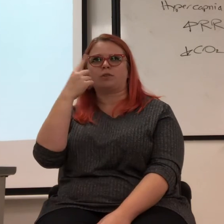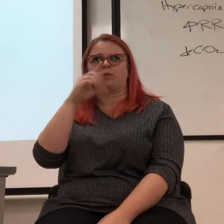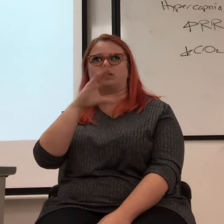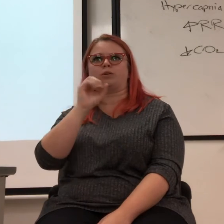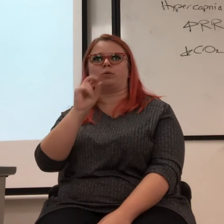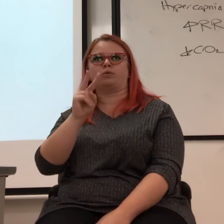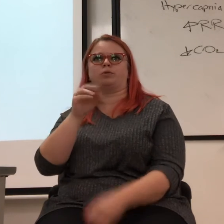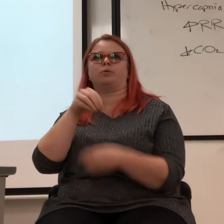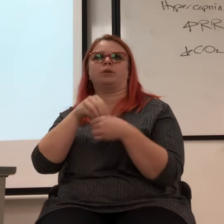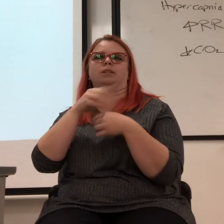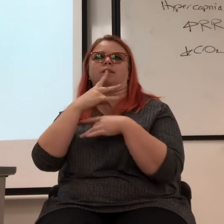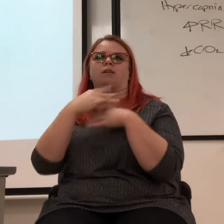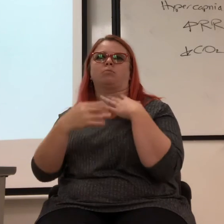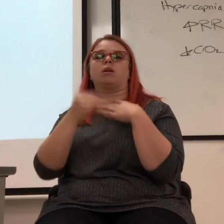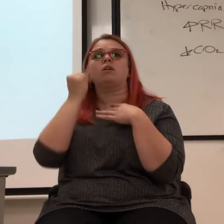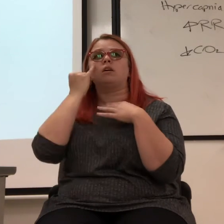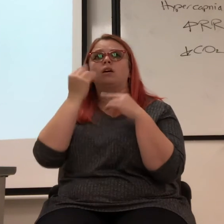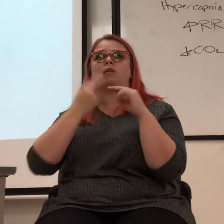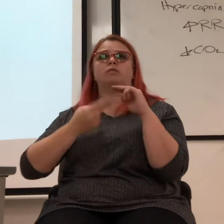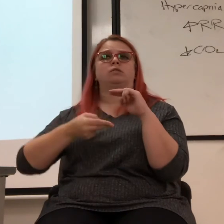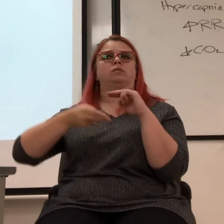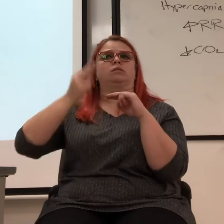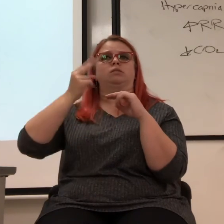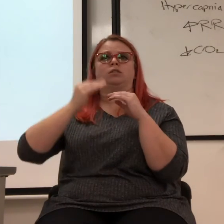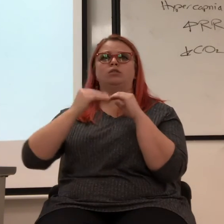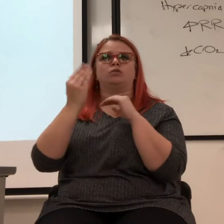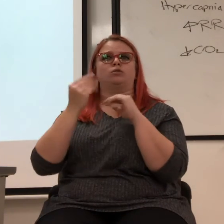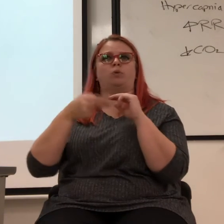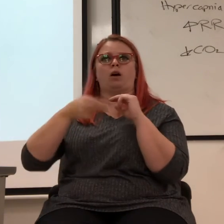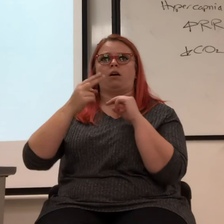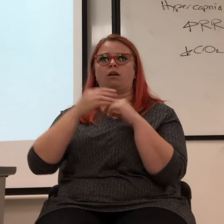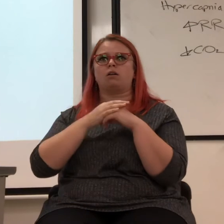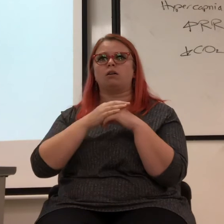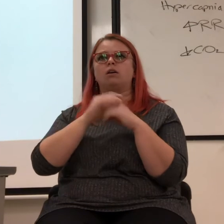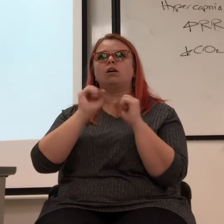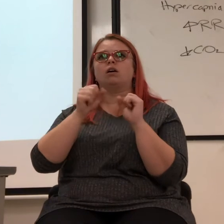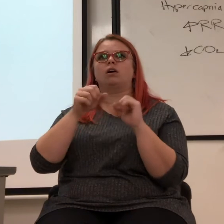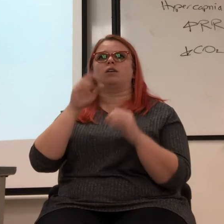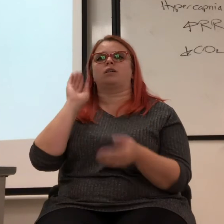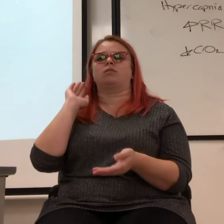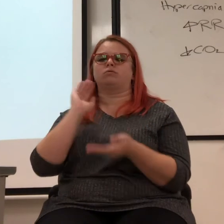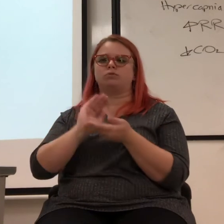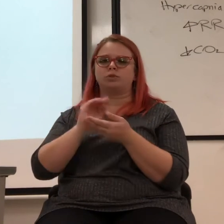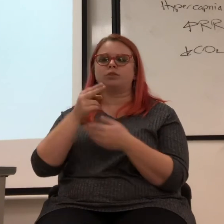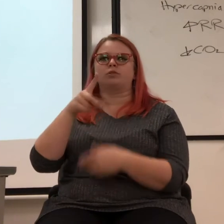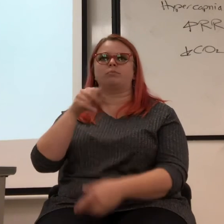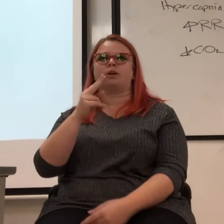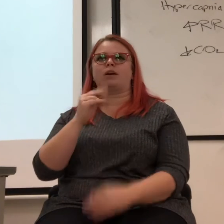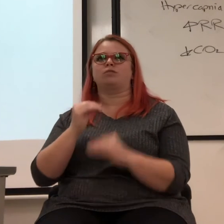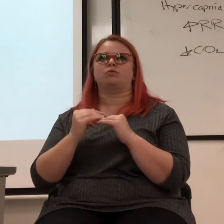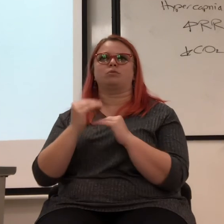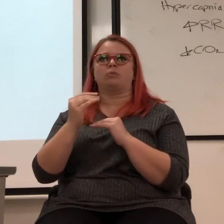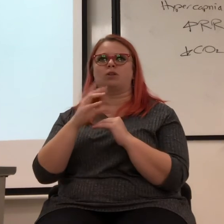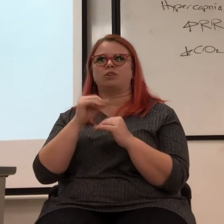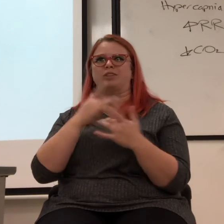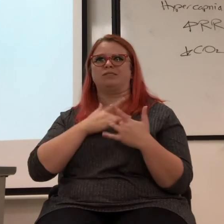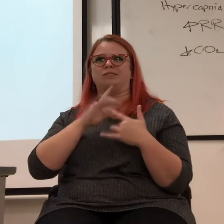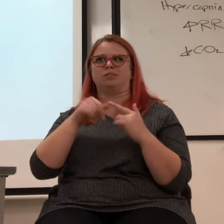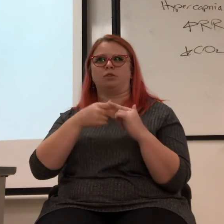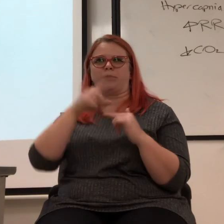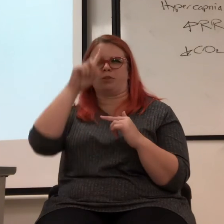And if that gets too high, it could drop the pH too much, and you worry about the brain, like I said. And